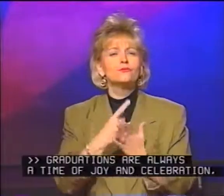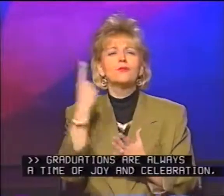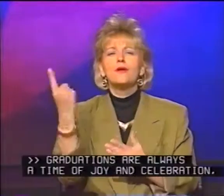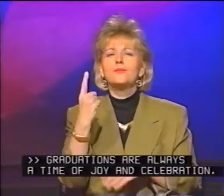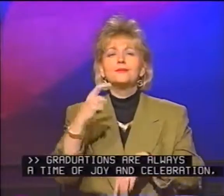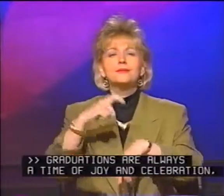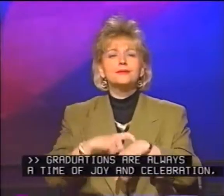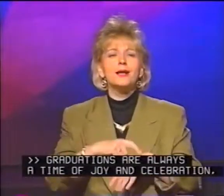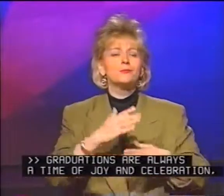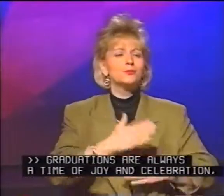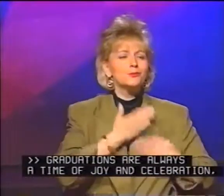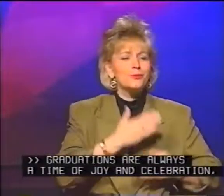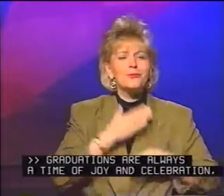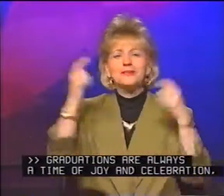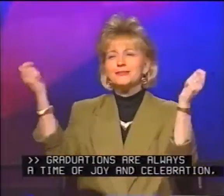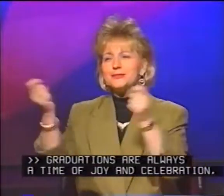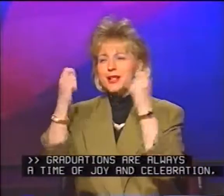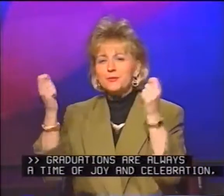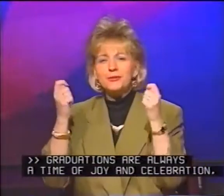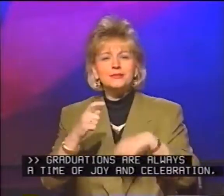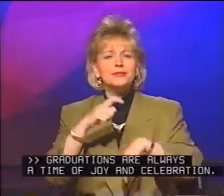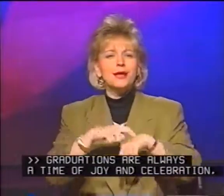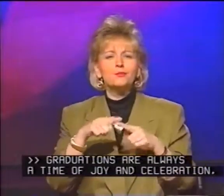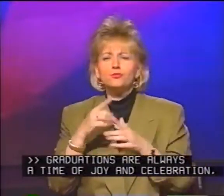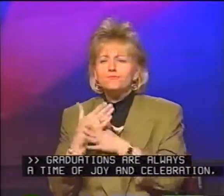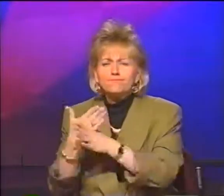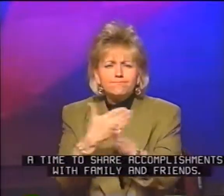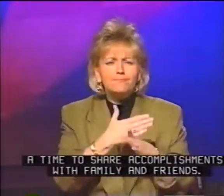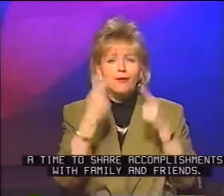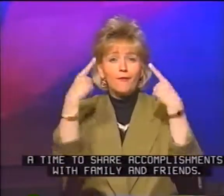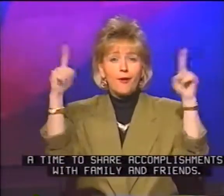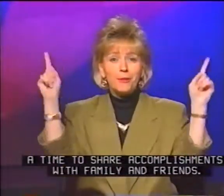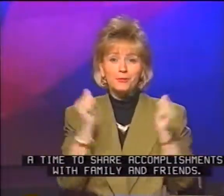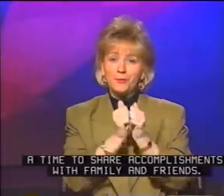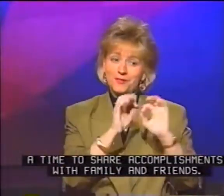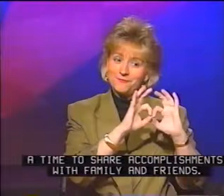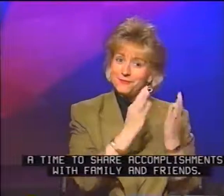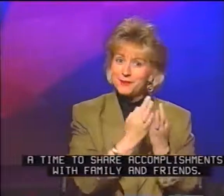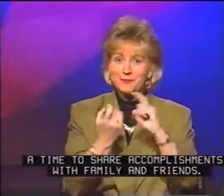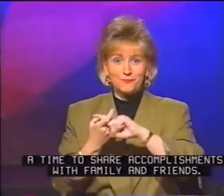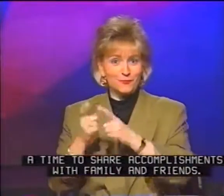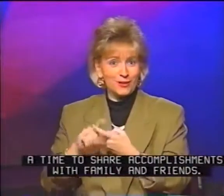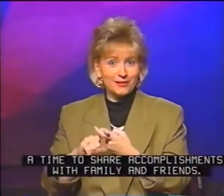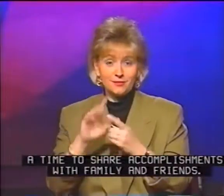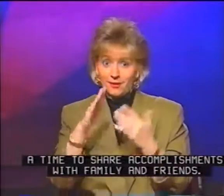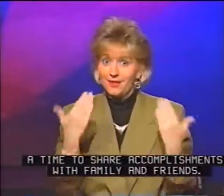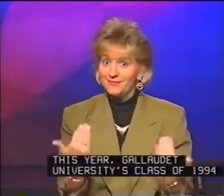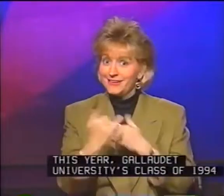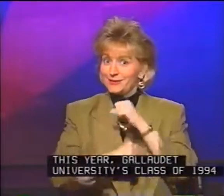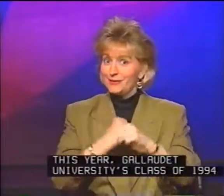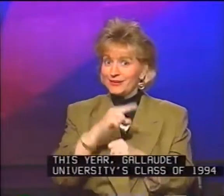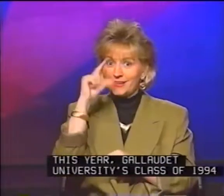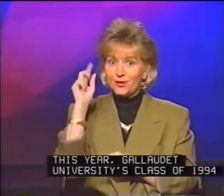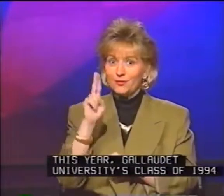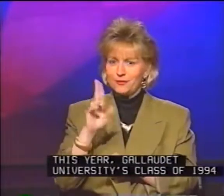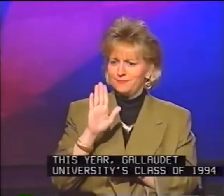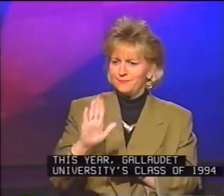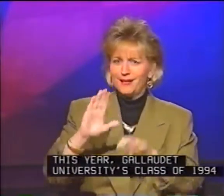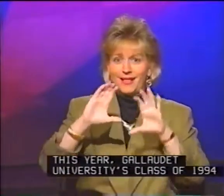Graduations are always a time of joy and celebration, a time to share accomplishments with family and friends. This year, Gallaudet University's